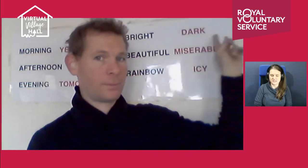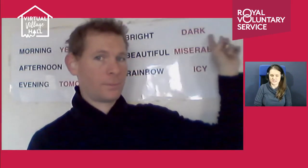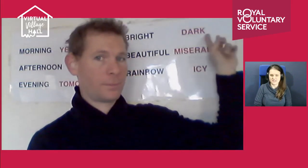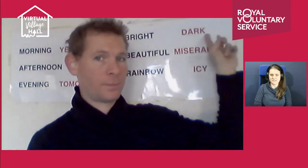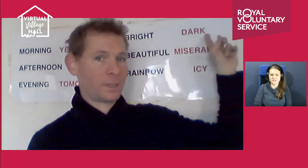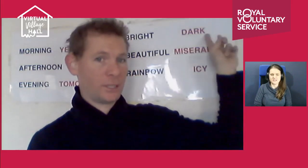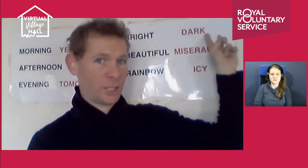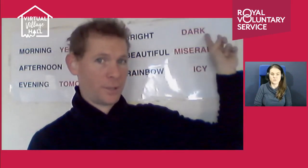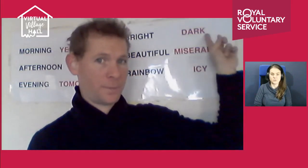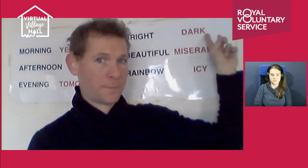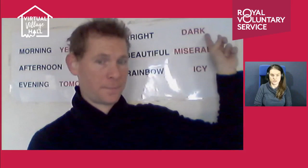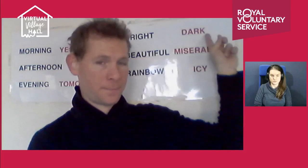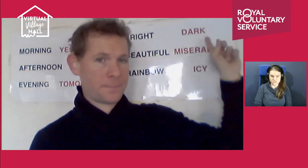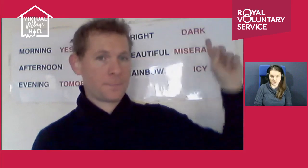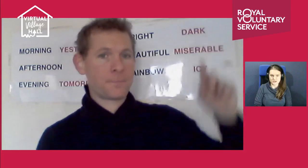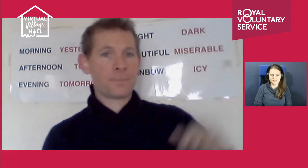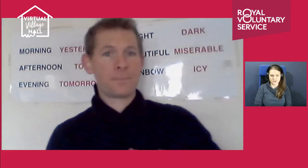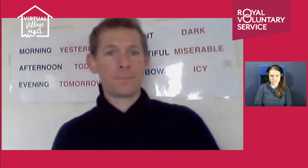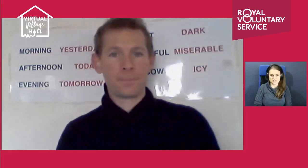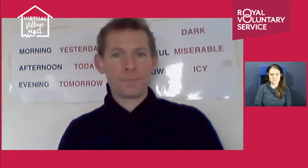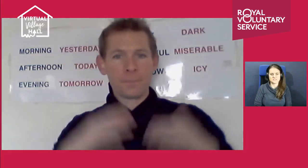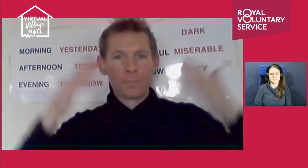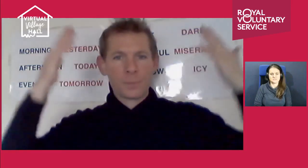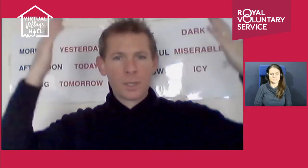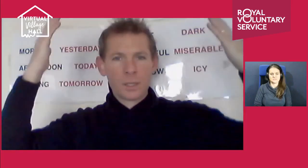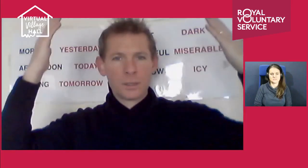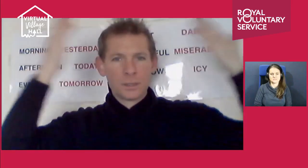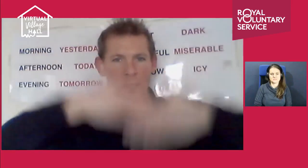how I assign these, okay? So if we go with dark first,